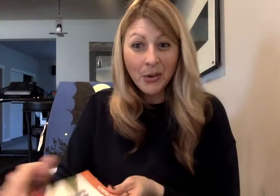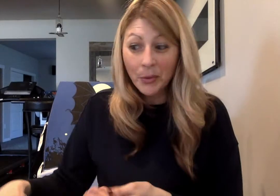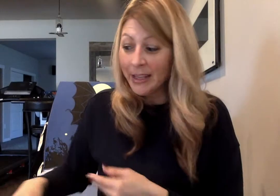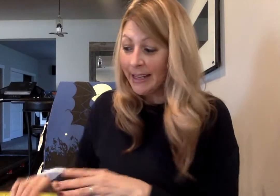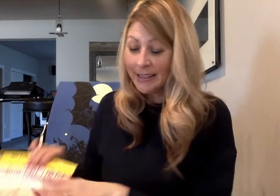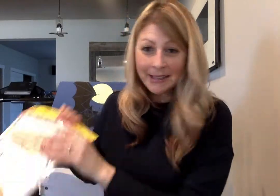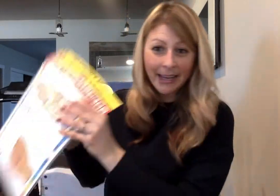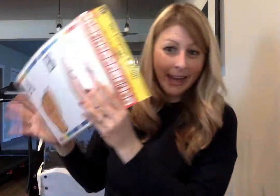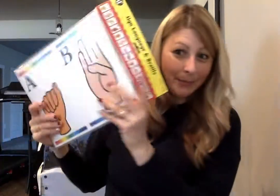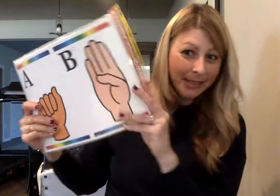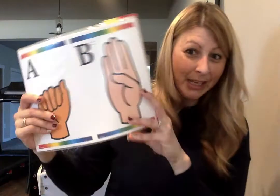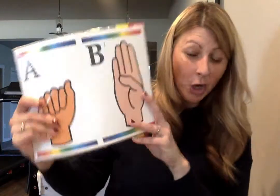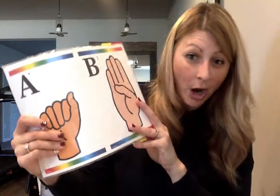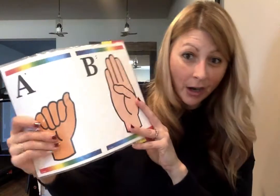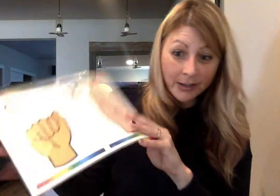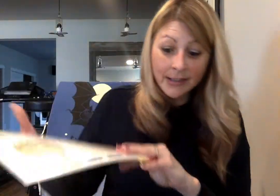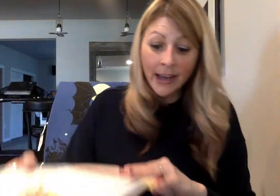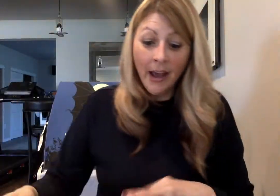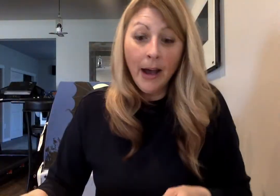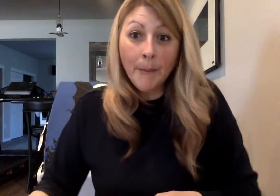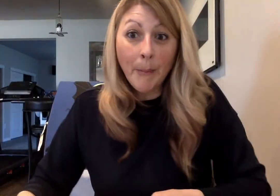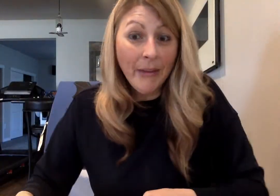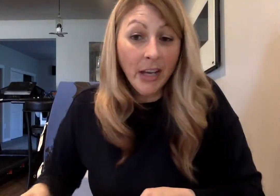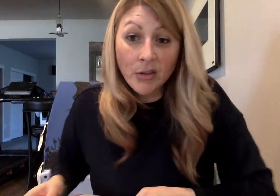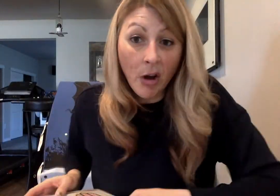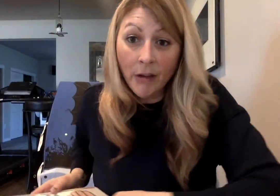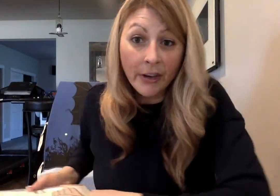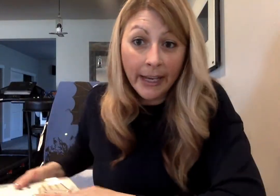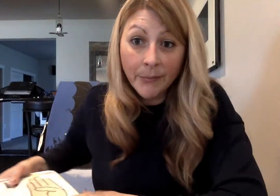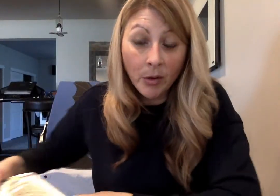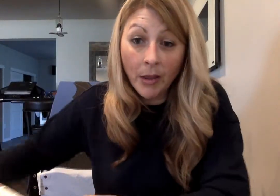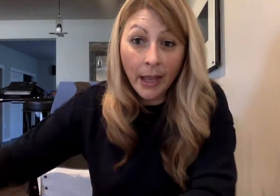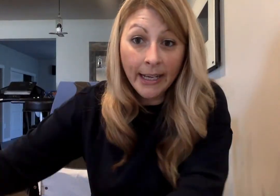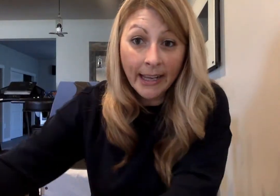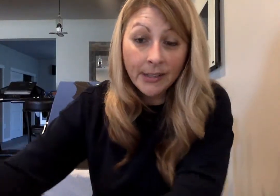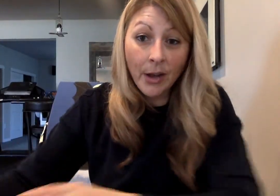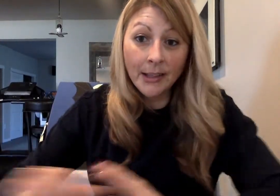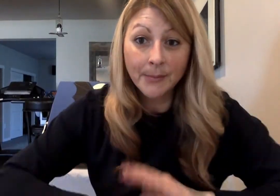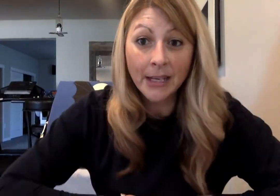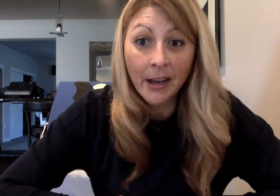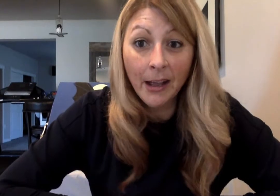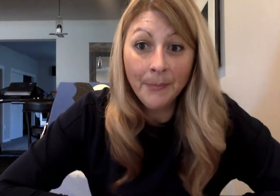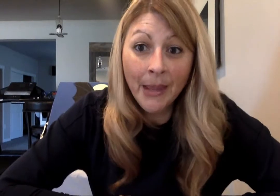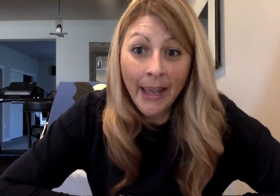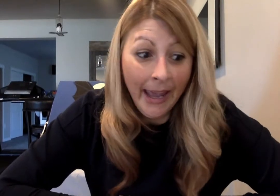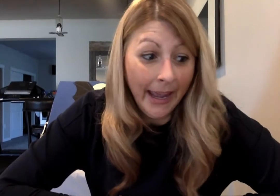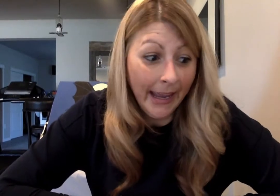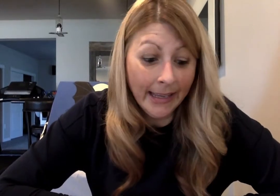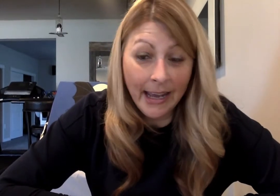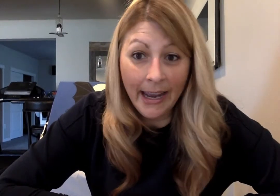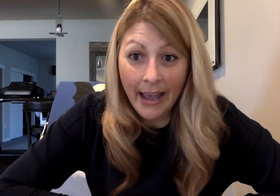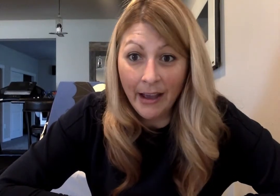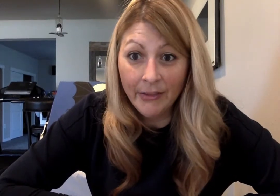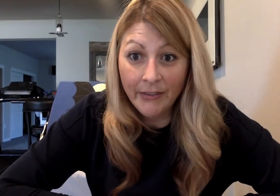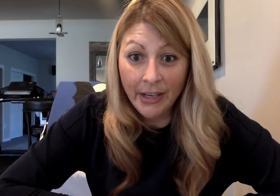cool things like ABC cards. My videos are all free. They're online, aslconcepts.com. And I have videos